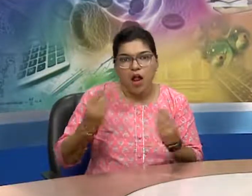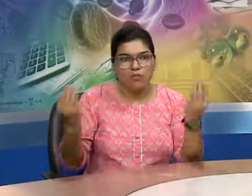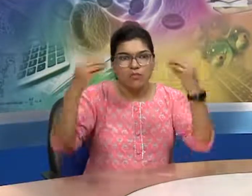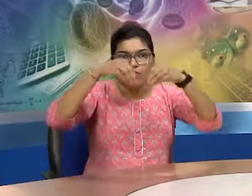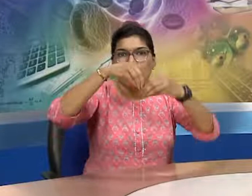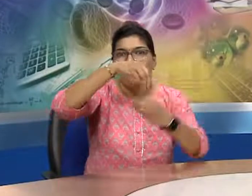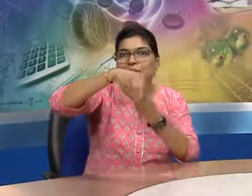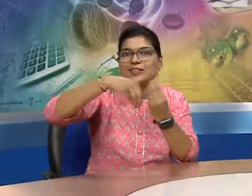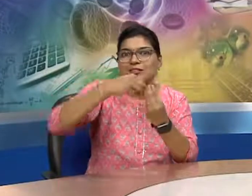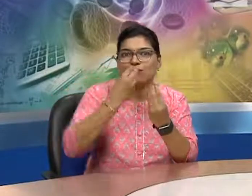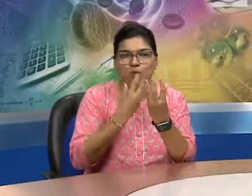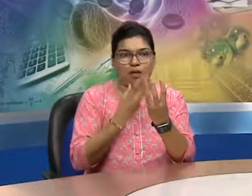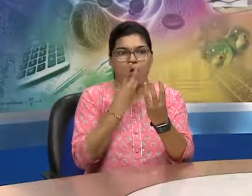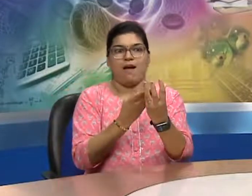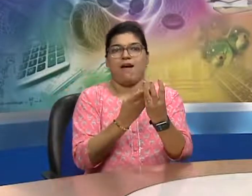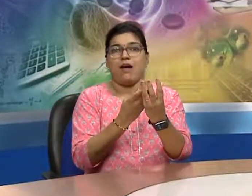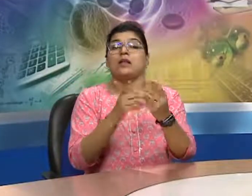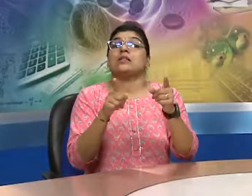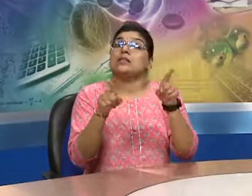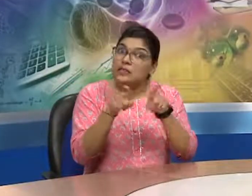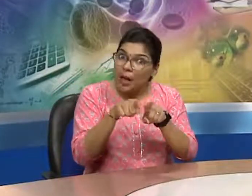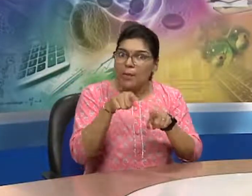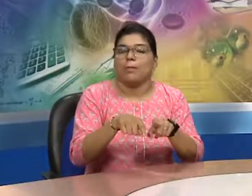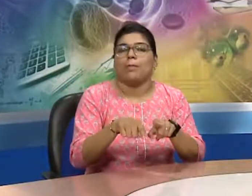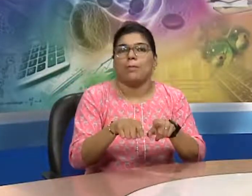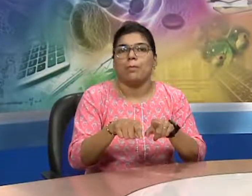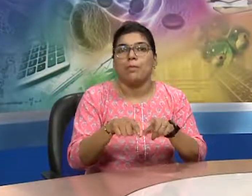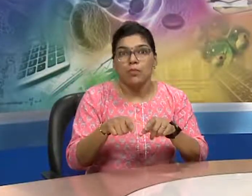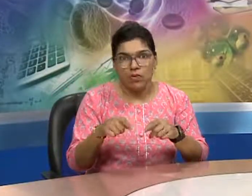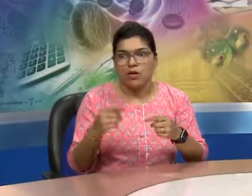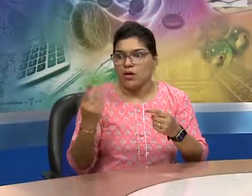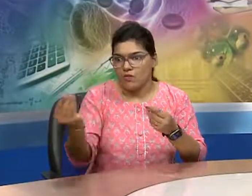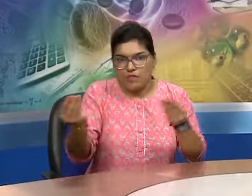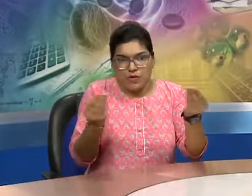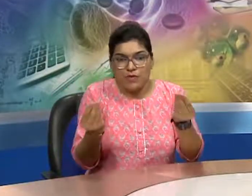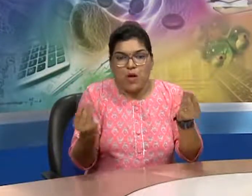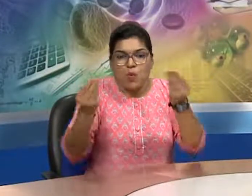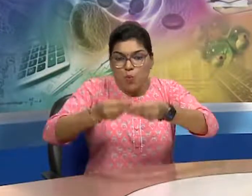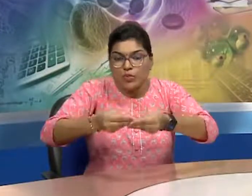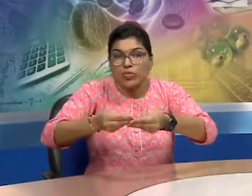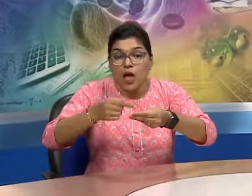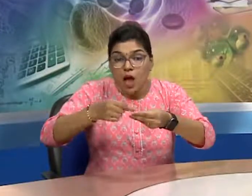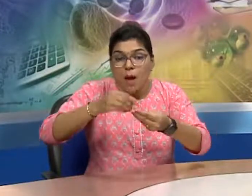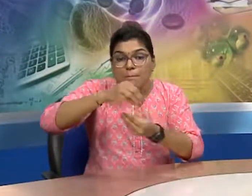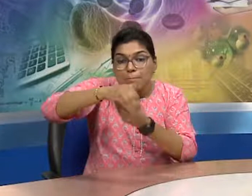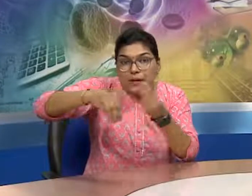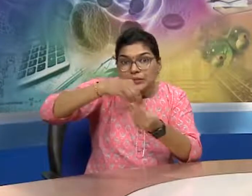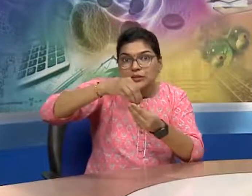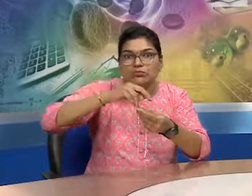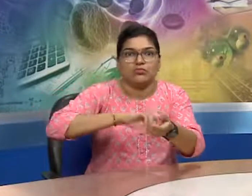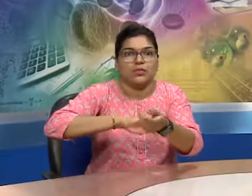if their DNA is changed or their main structure is changed, then the new